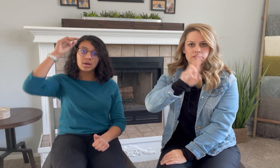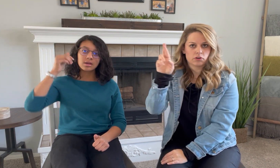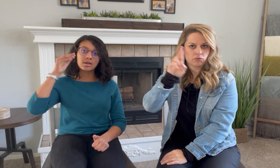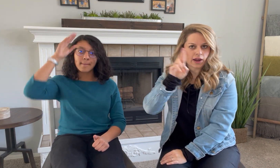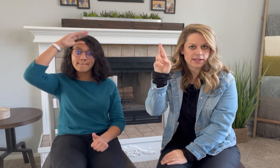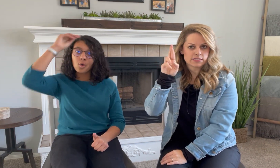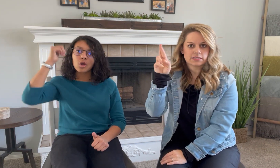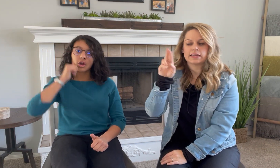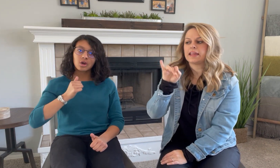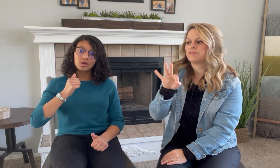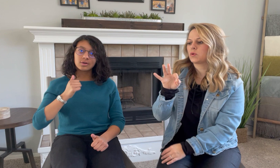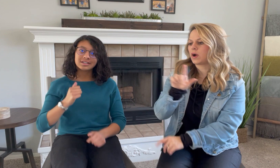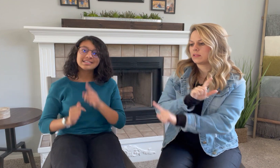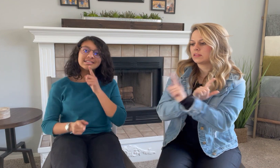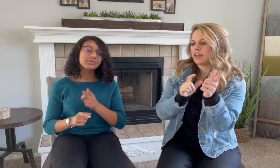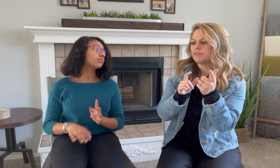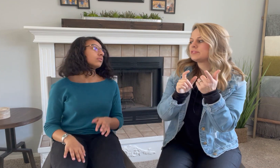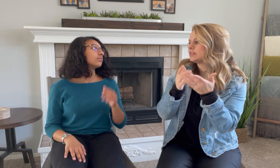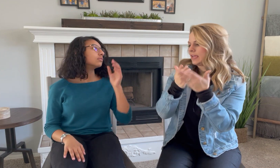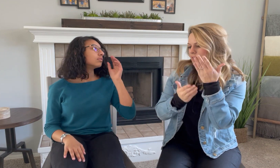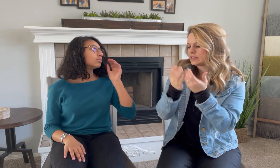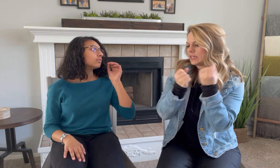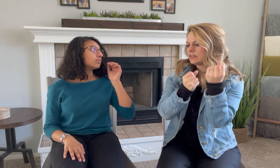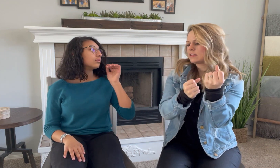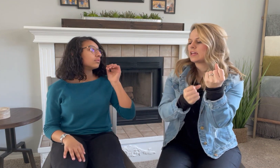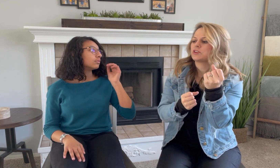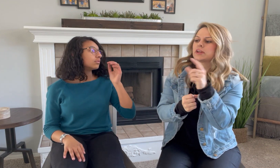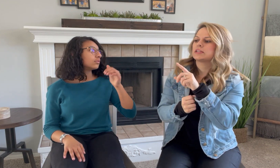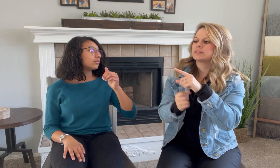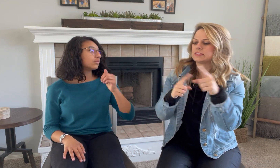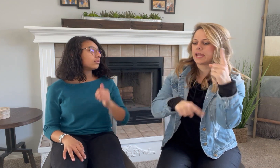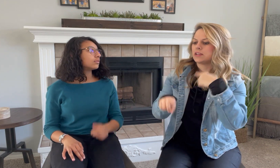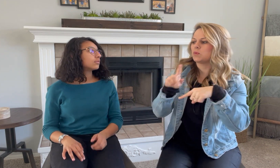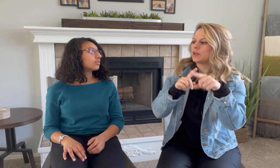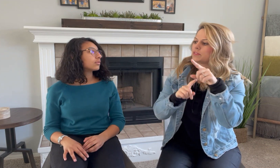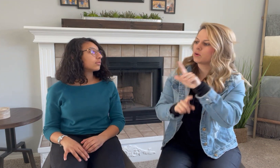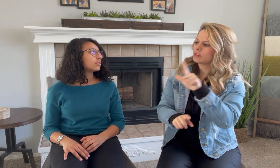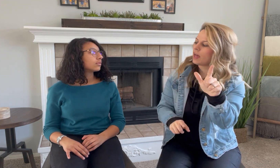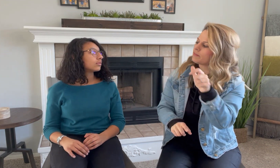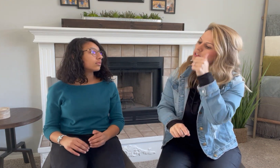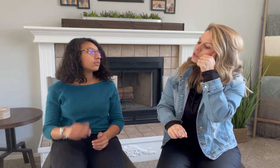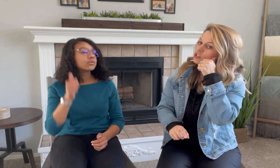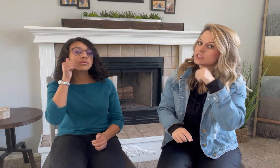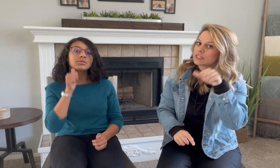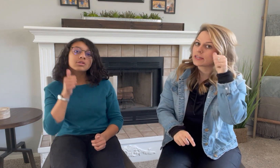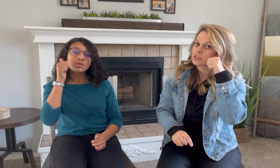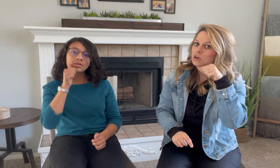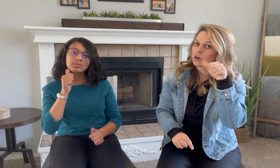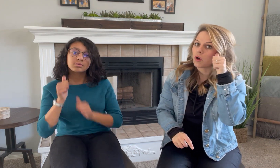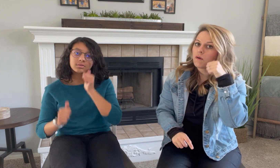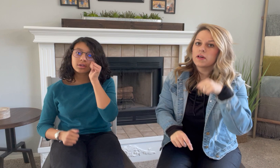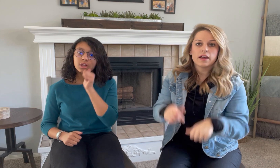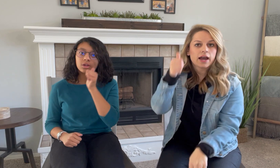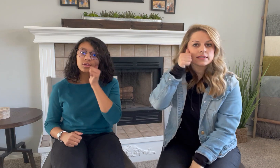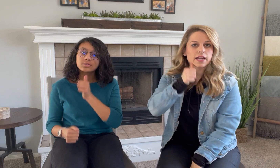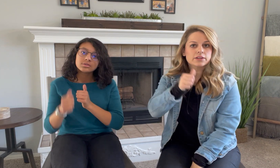your right. If you are left-handed, then you're gonna sign it with your left. So she signs girl, I sign